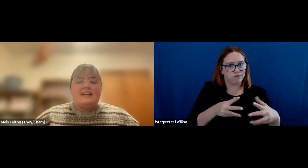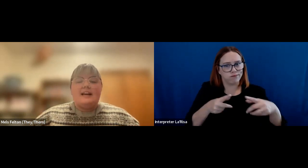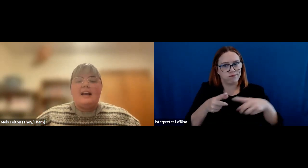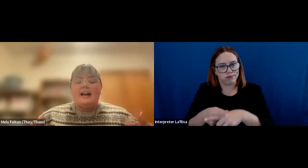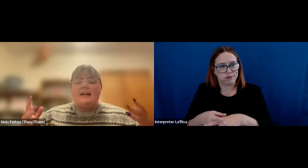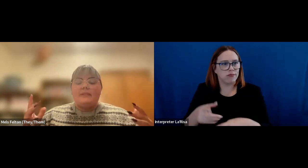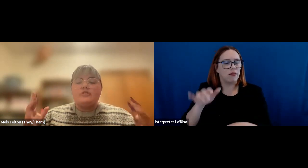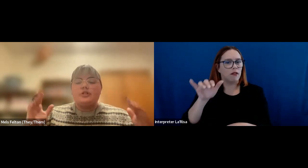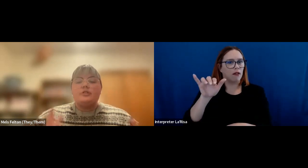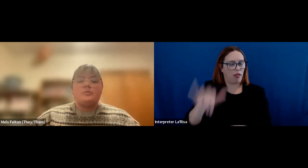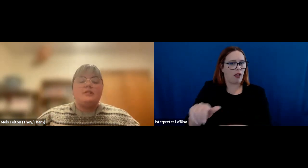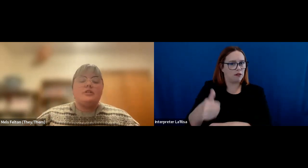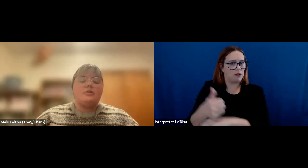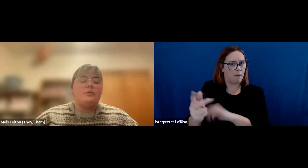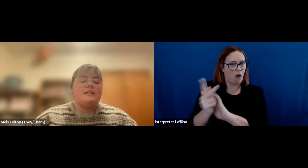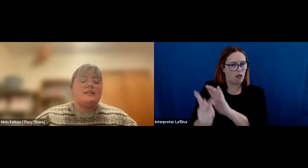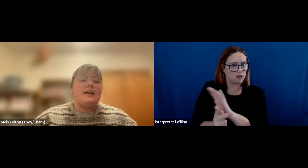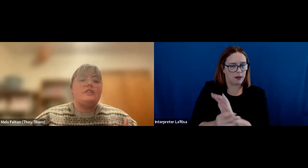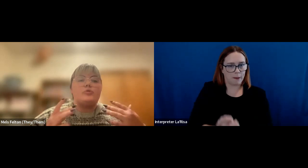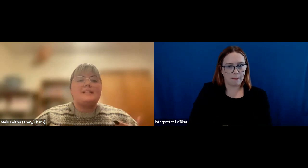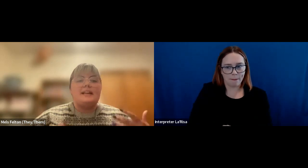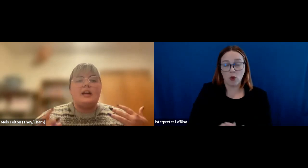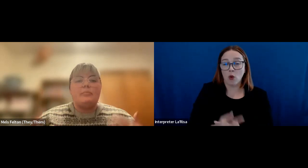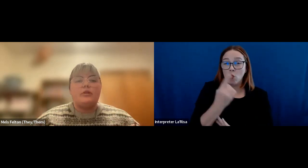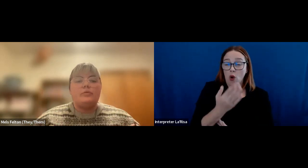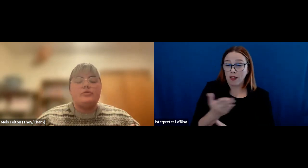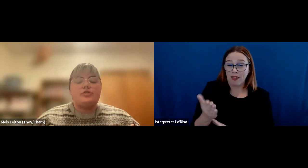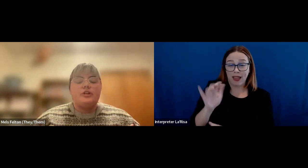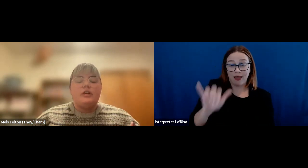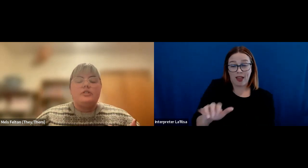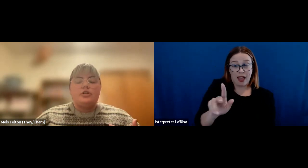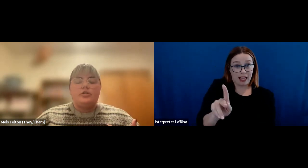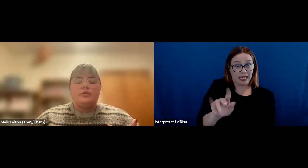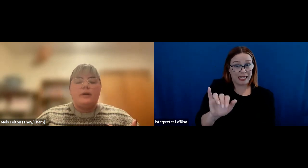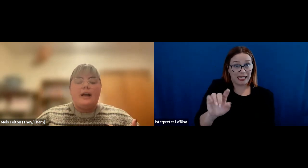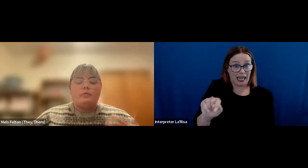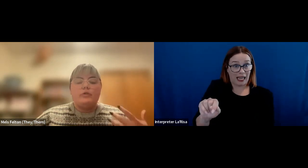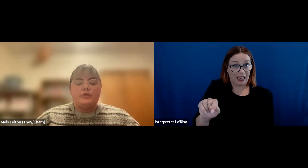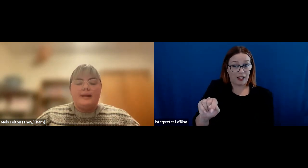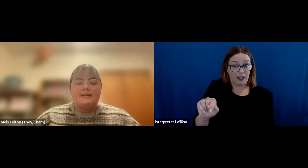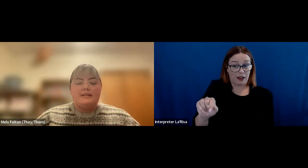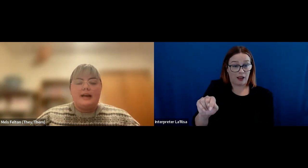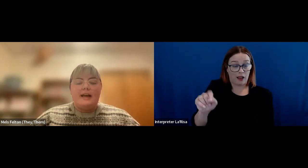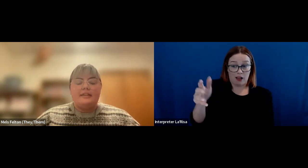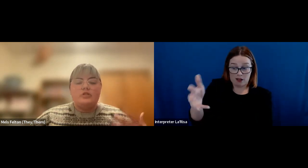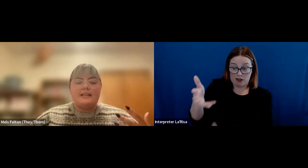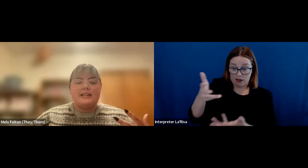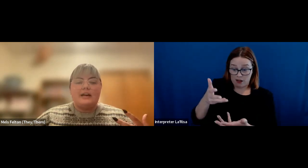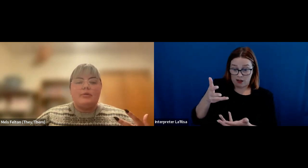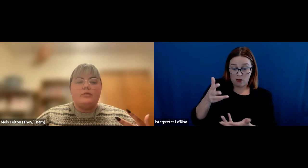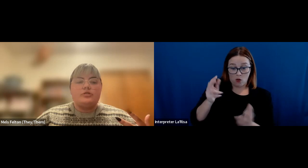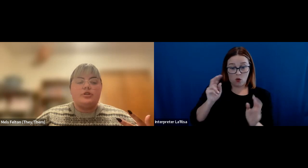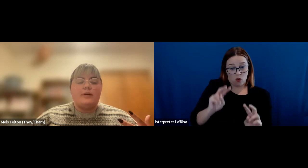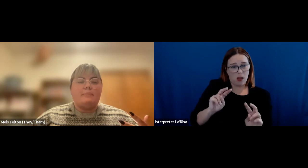it introduced me to was the addressing approach to recruitment, the